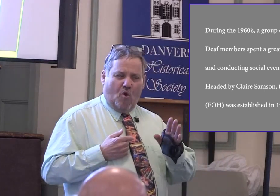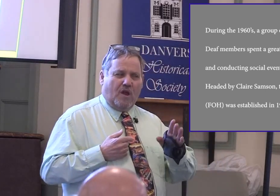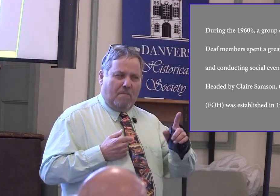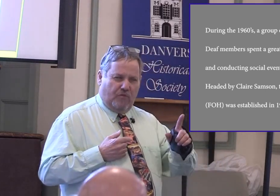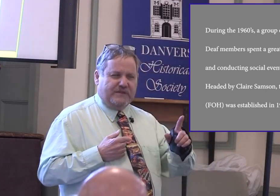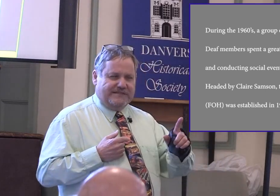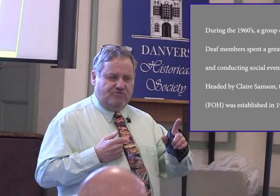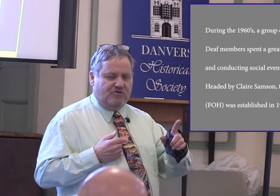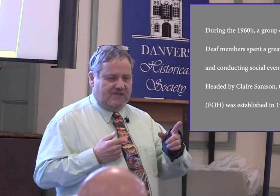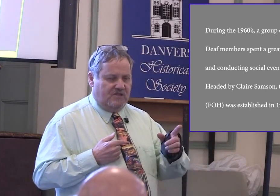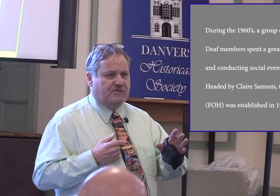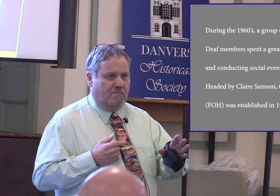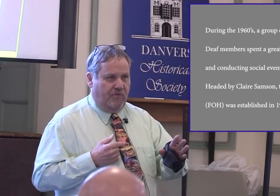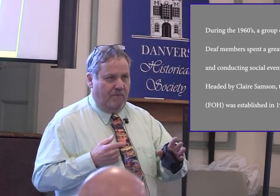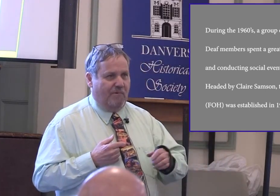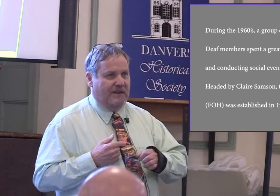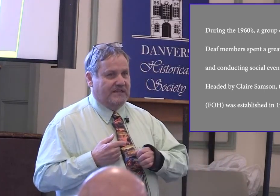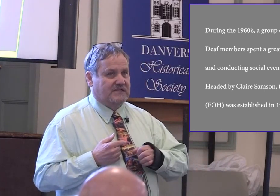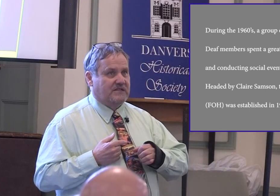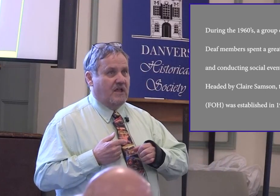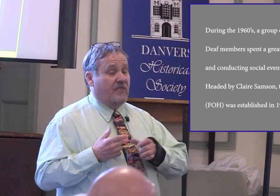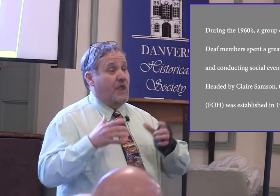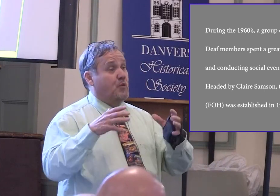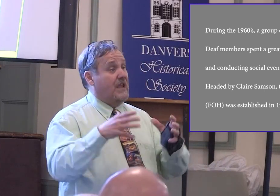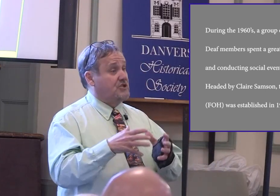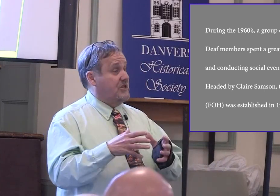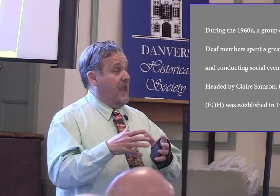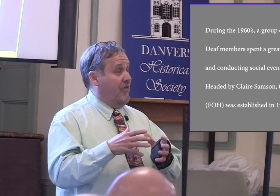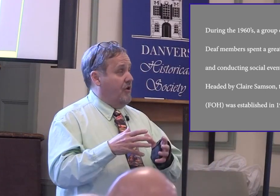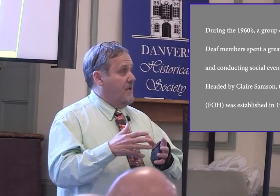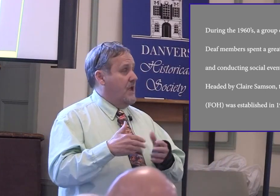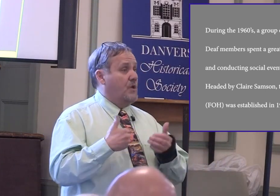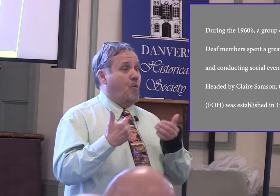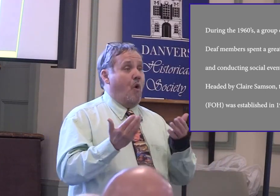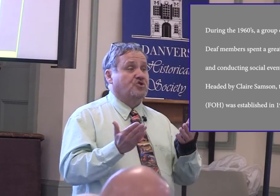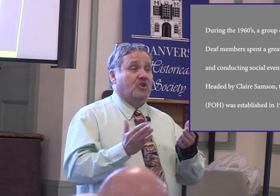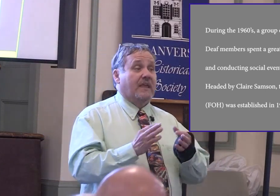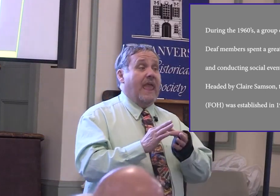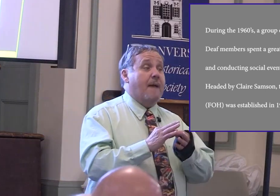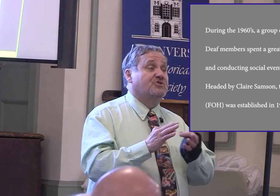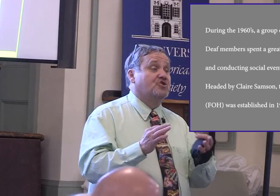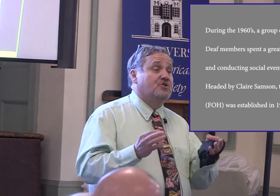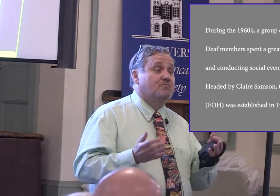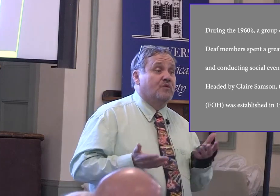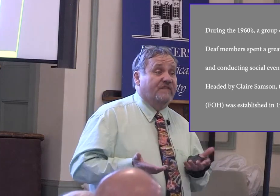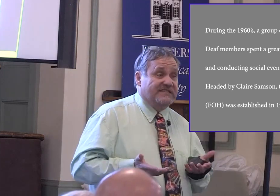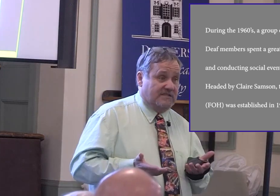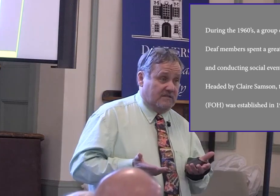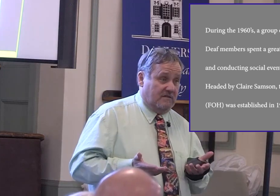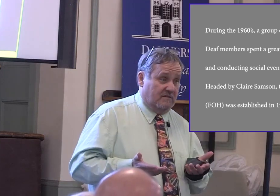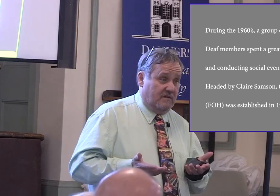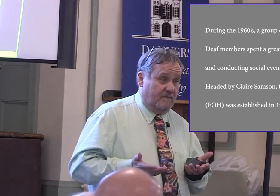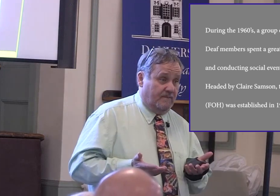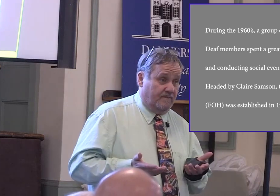I'm going to talk about the senior centers. The point is, they would get together and watch captioned